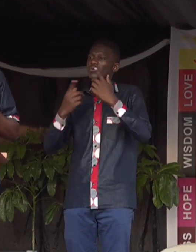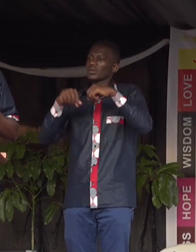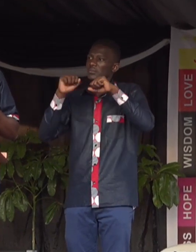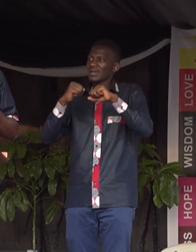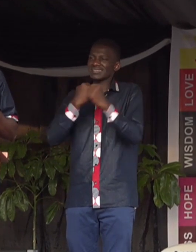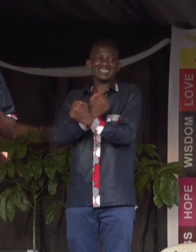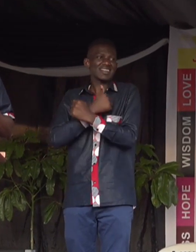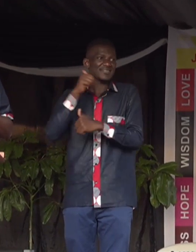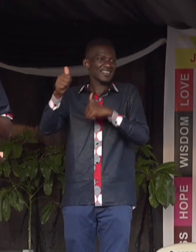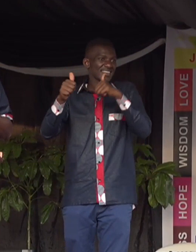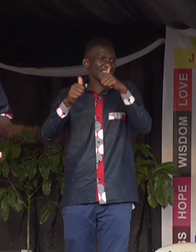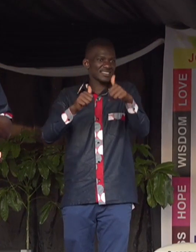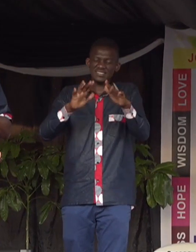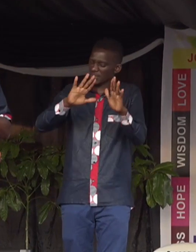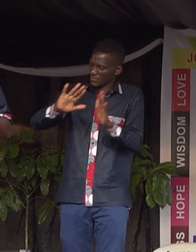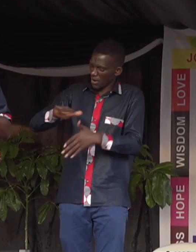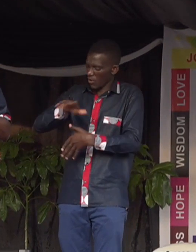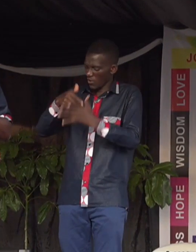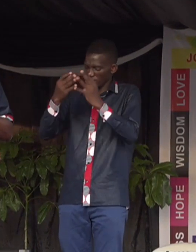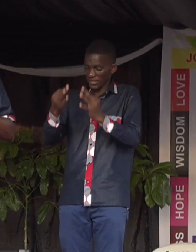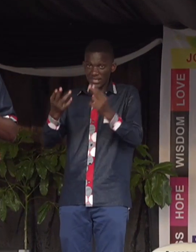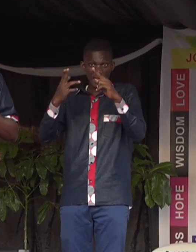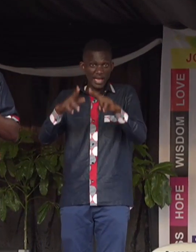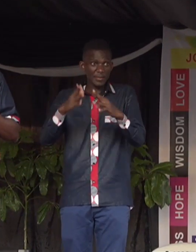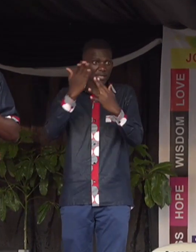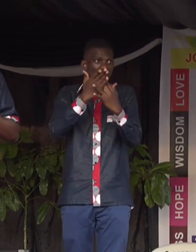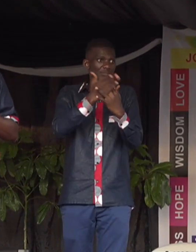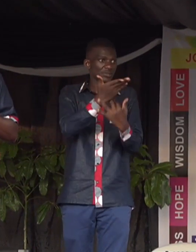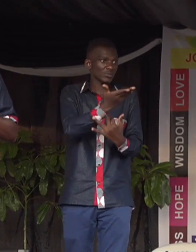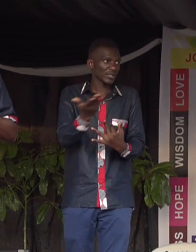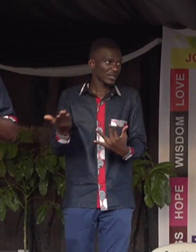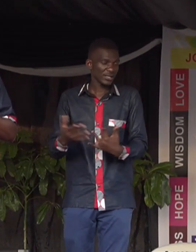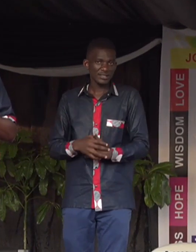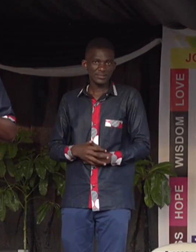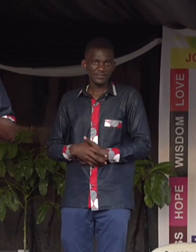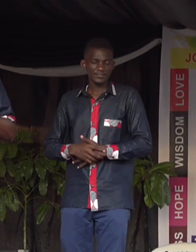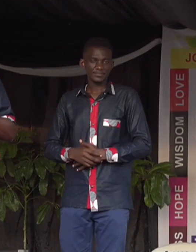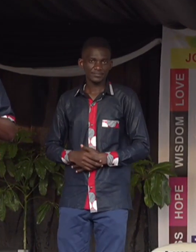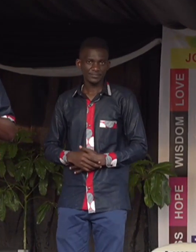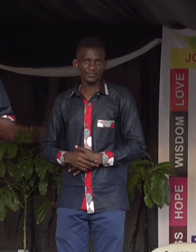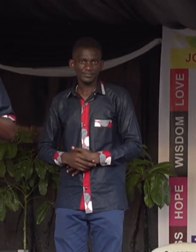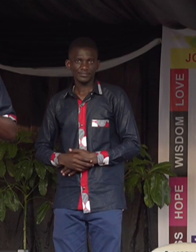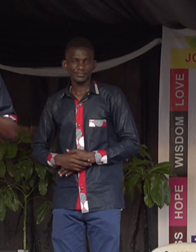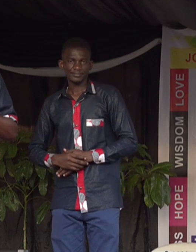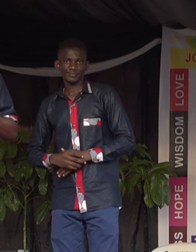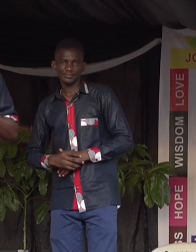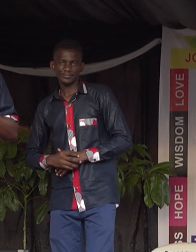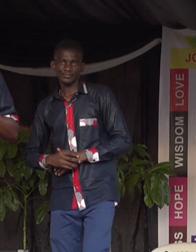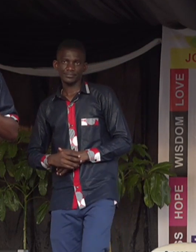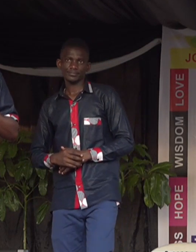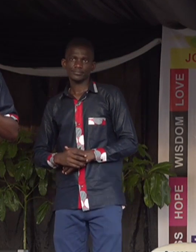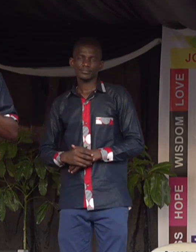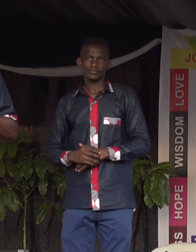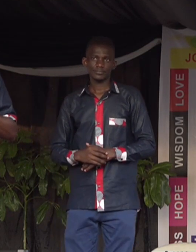other despite everything that happens to amidst us. Tweta agokubanga twagalana ngate tufudeyo ku nsonga chi